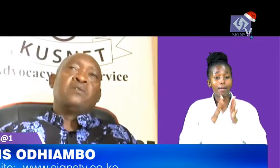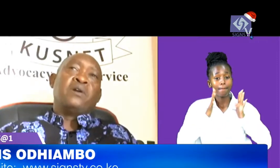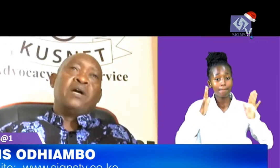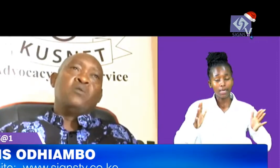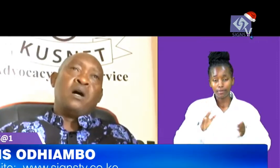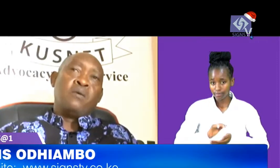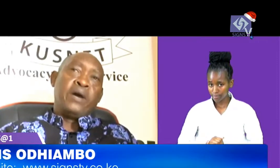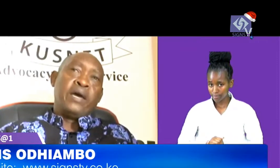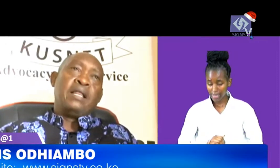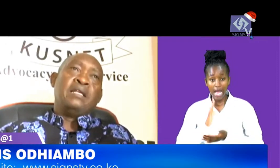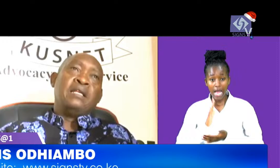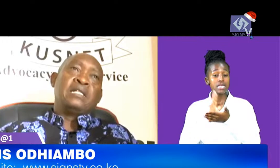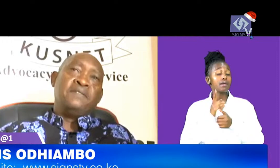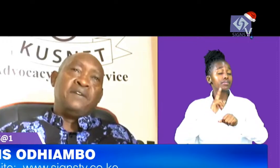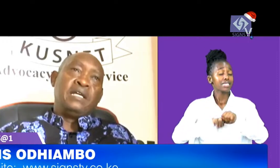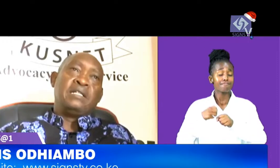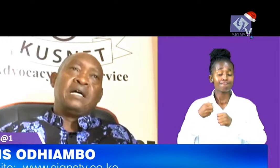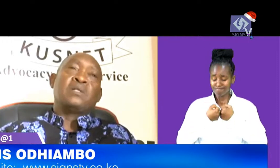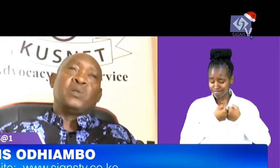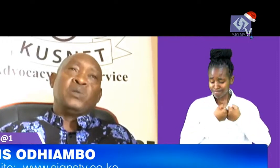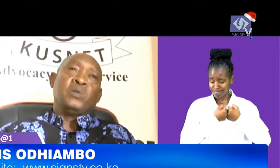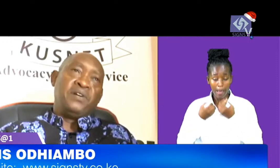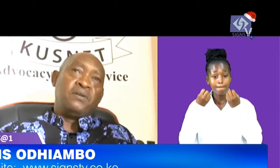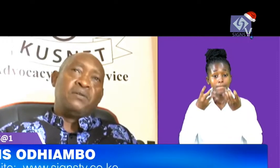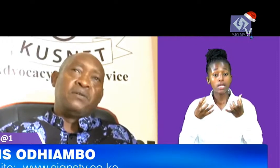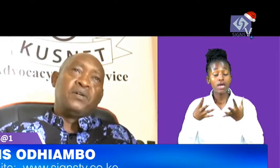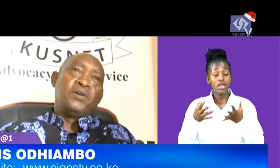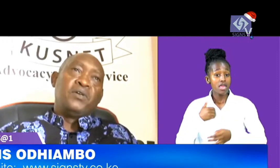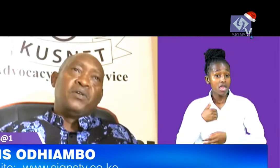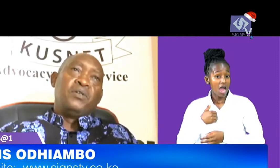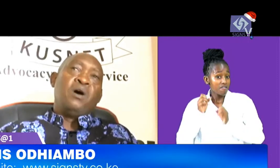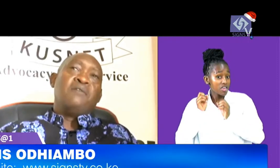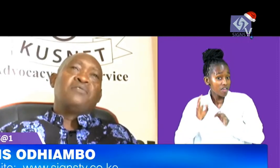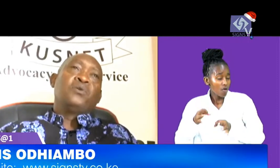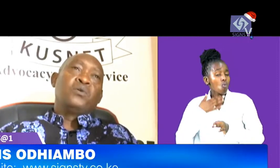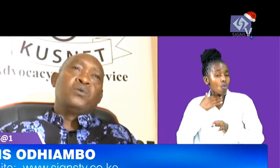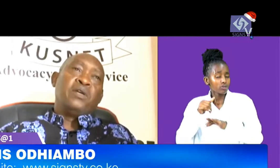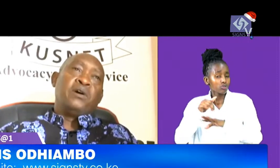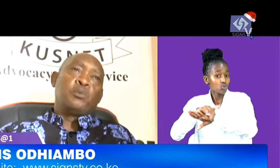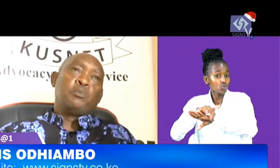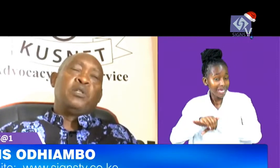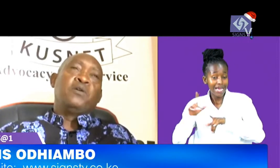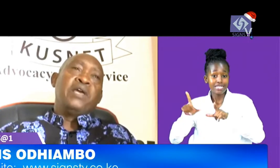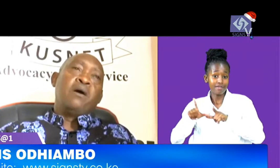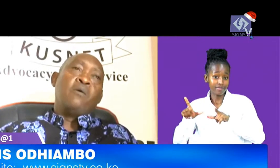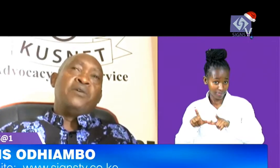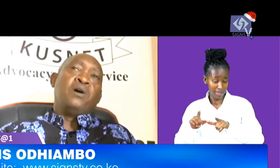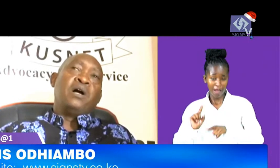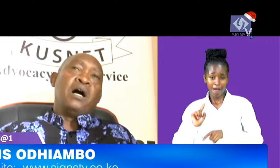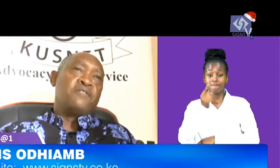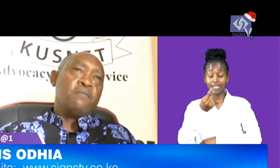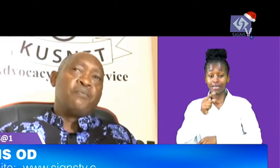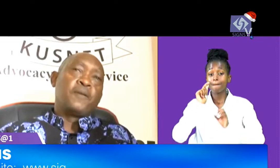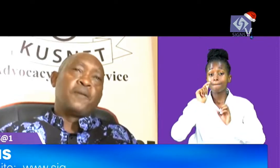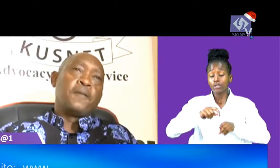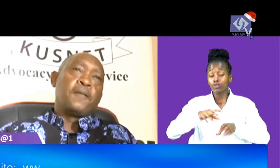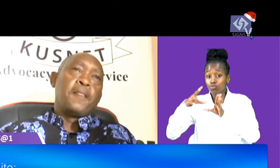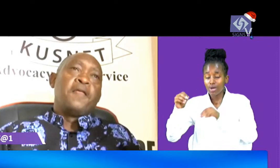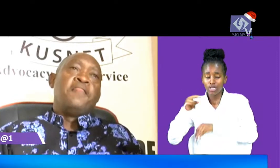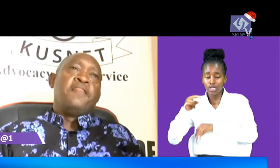trying to acquire this certificate are so difficult. You have to go to the hospital near where you come from. Then you